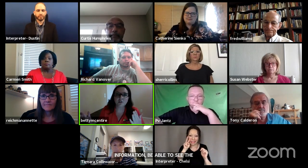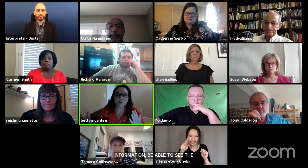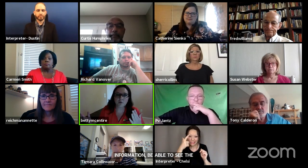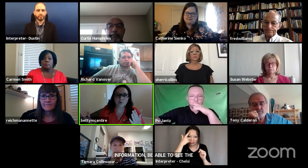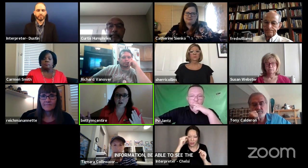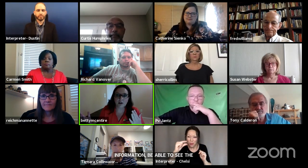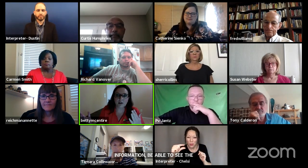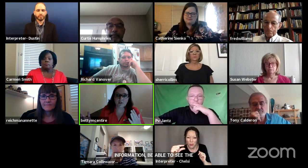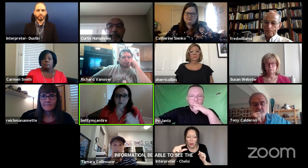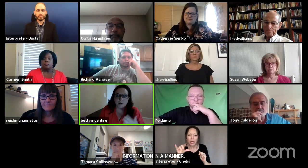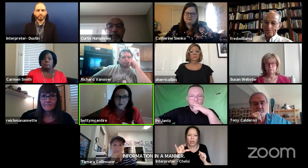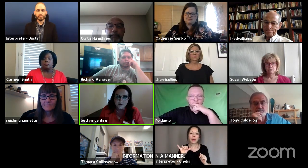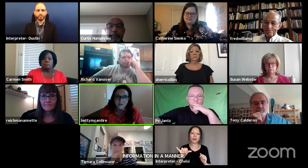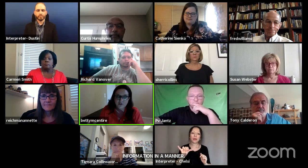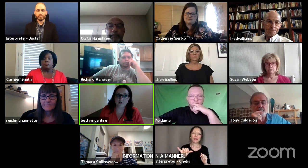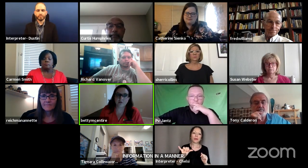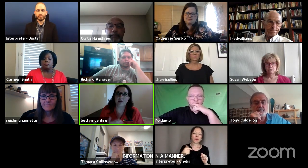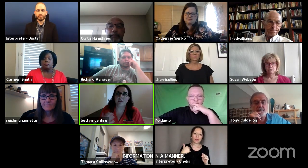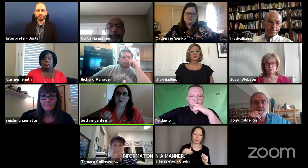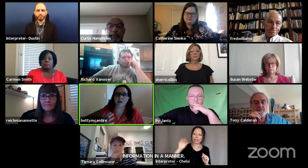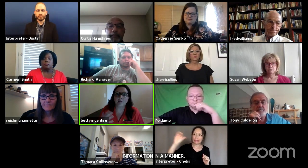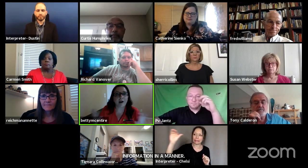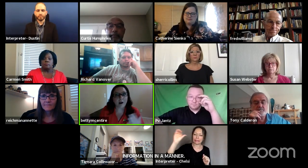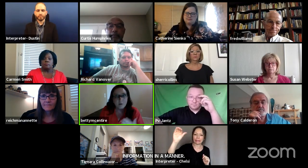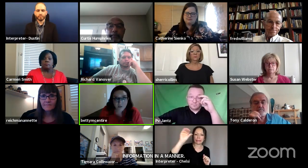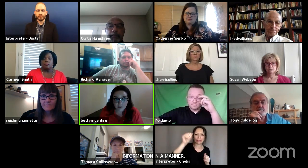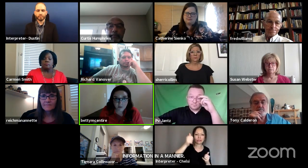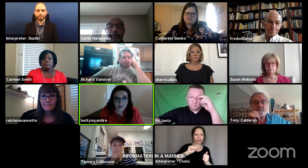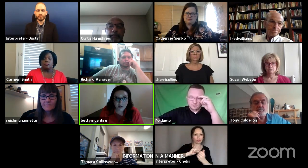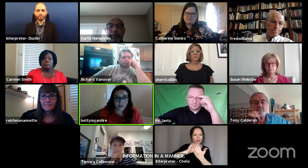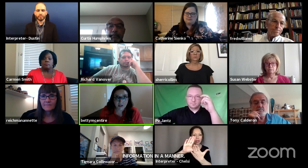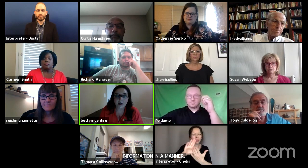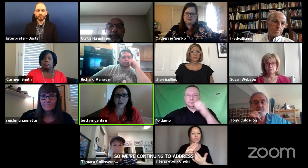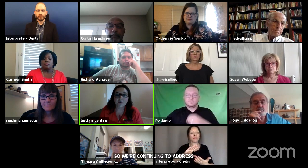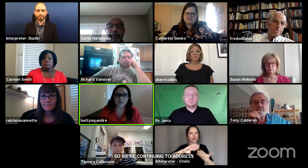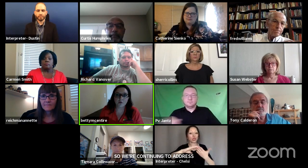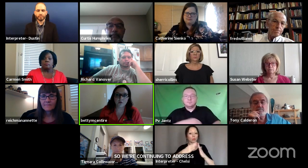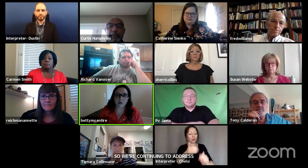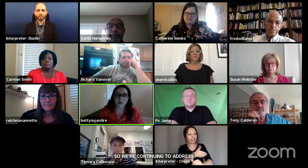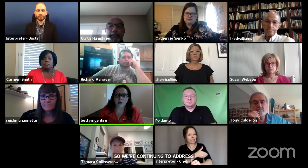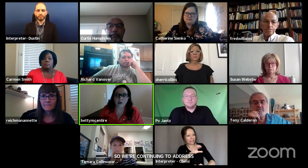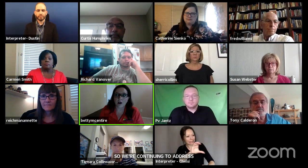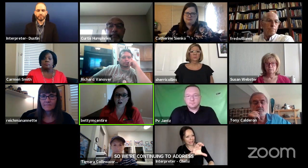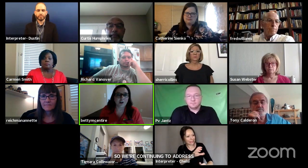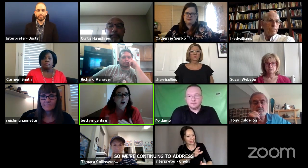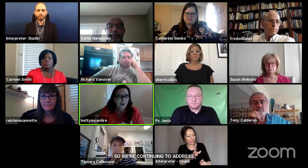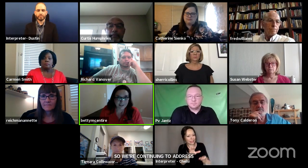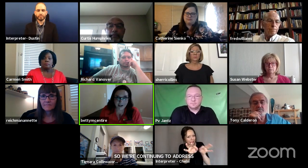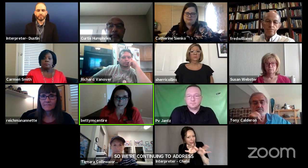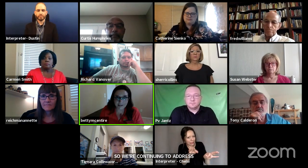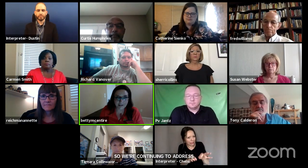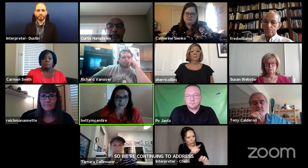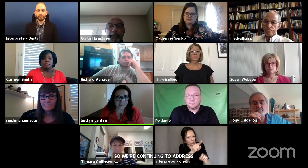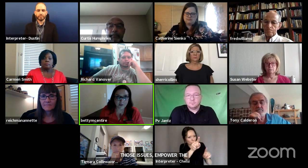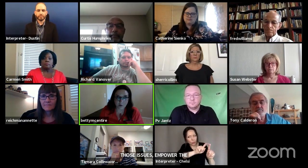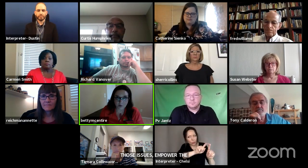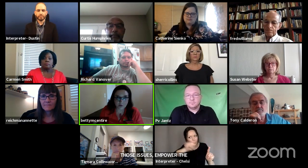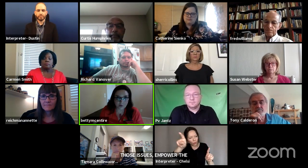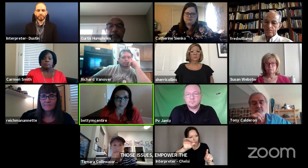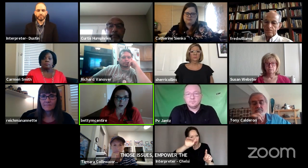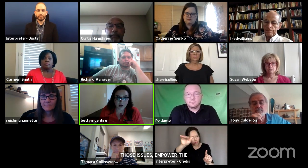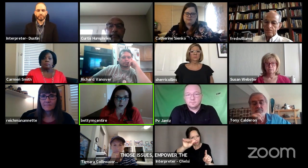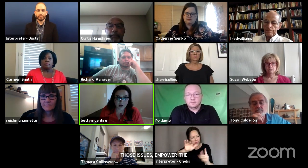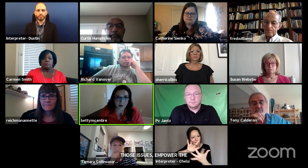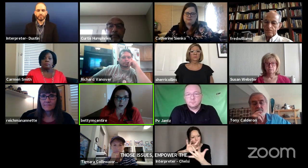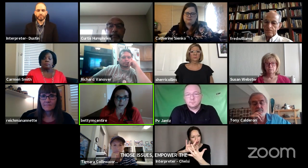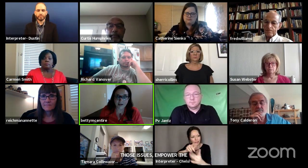continuing to address those issues, empower the community to contact their local